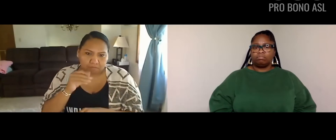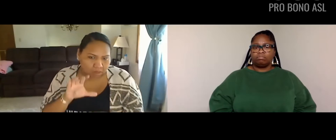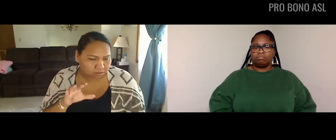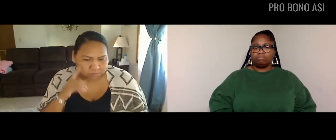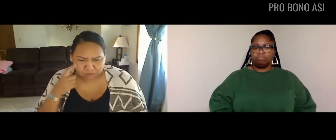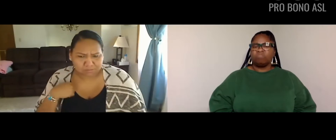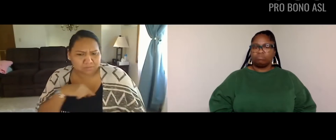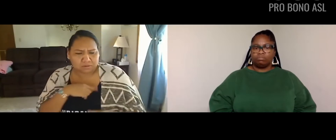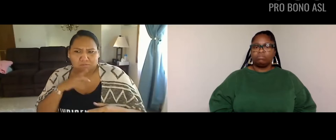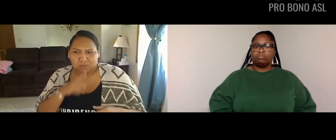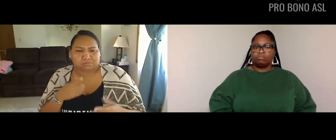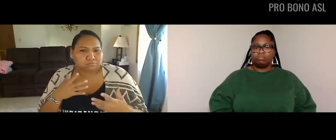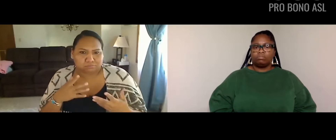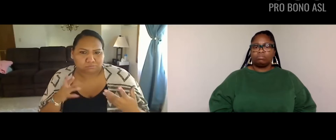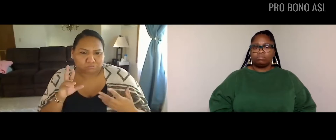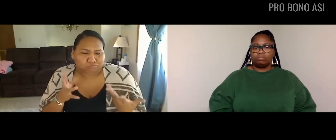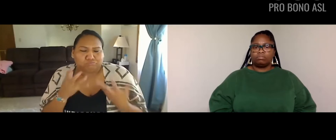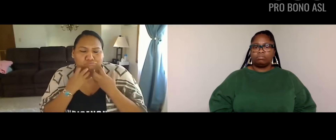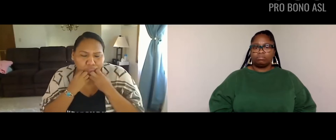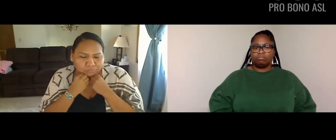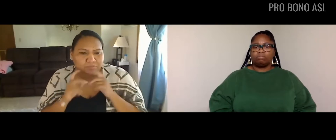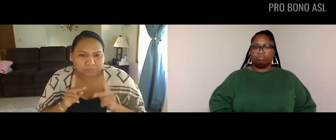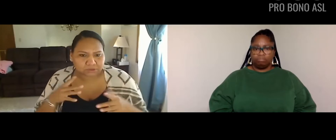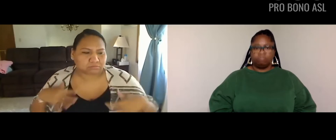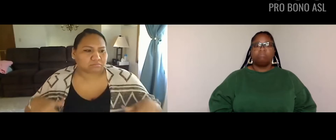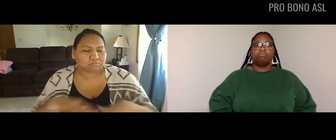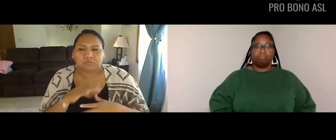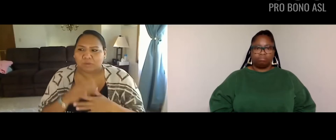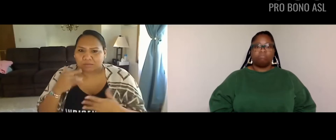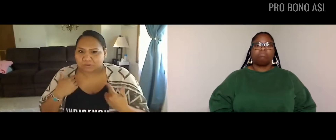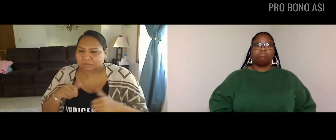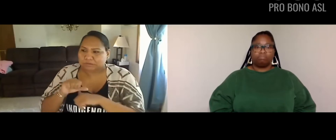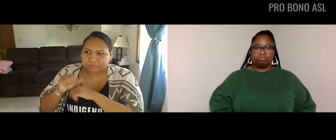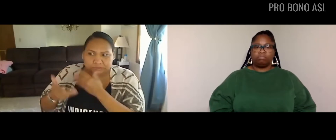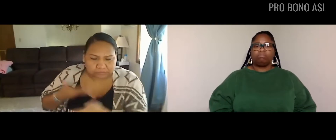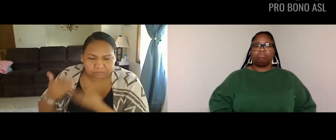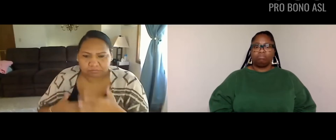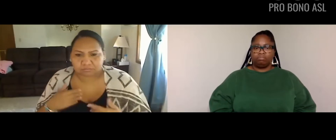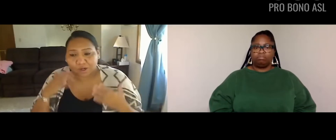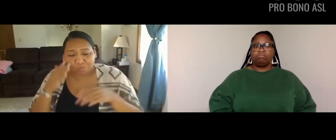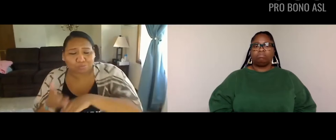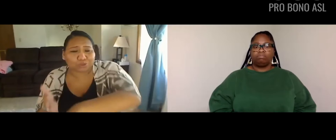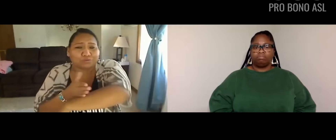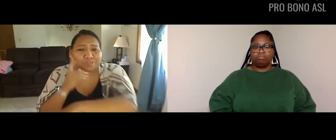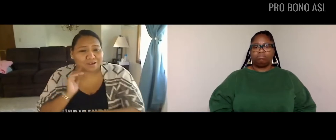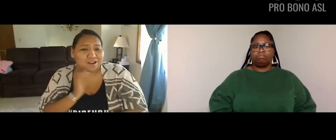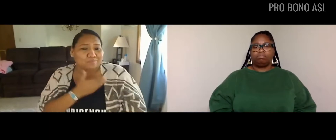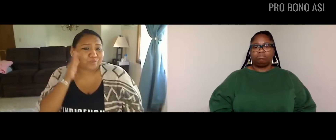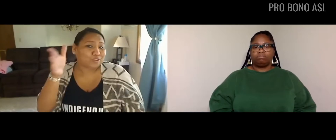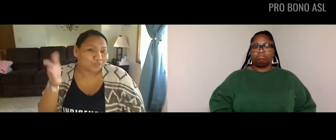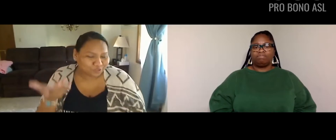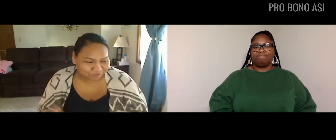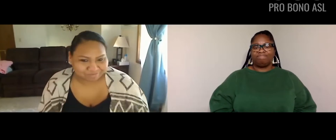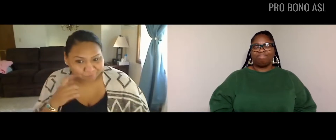think it's very, very important. We need to spotlight BIPOC individuals. And I really do care about everybody here